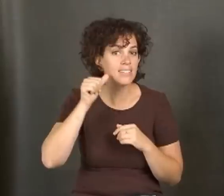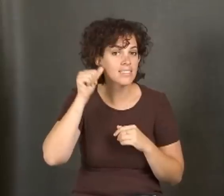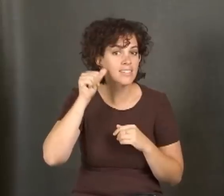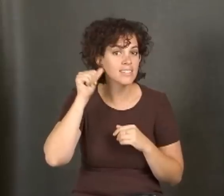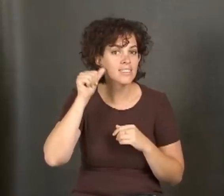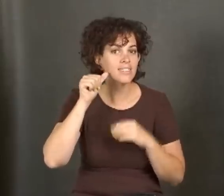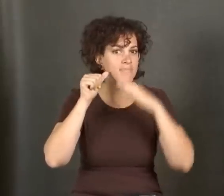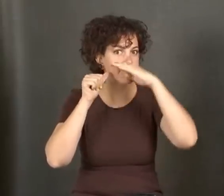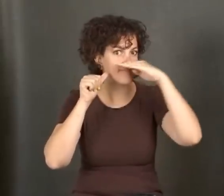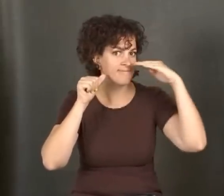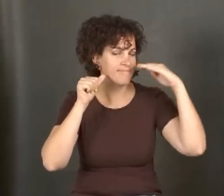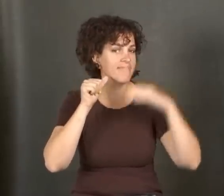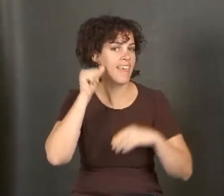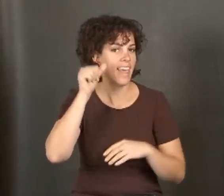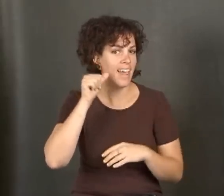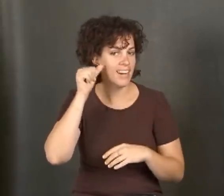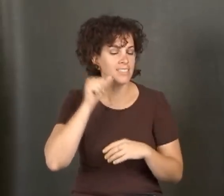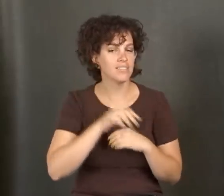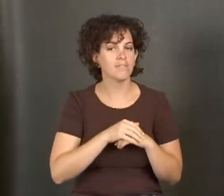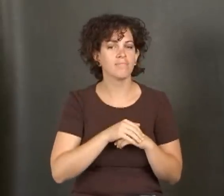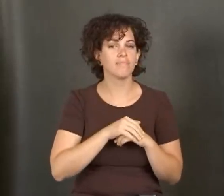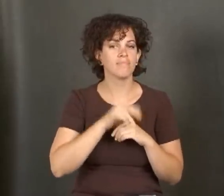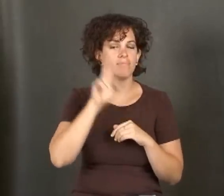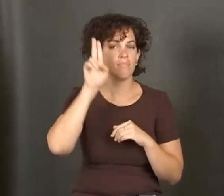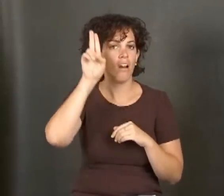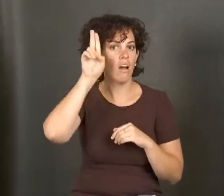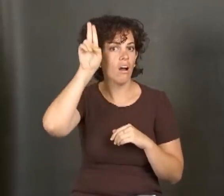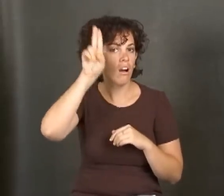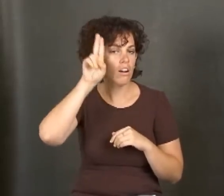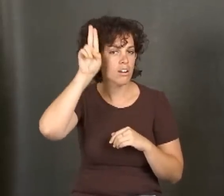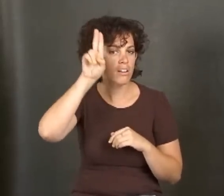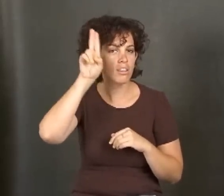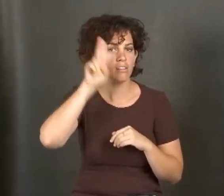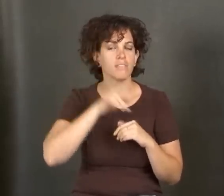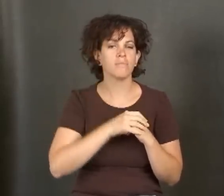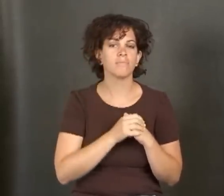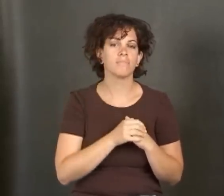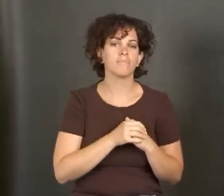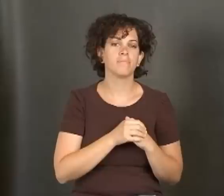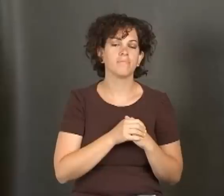aunt, you can see it's from the nose down, uncle,